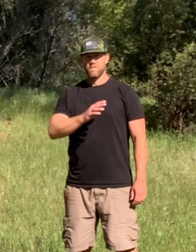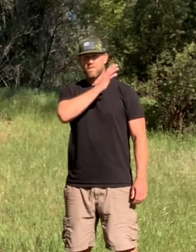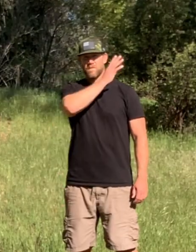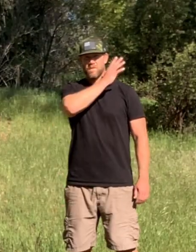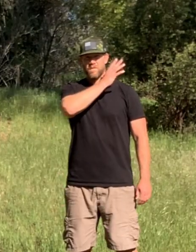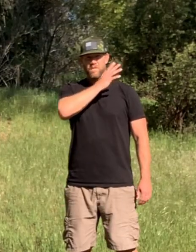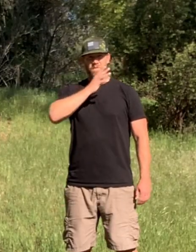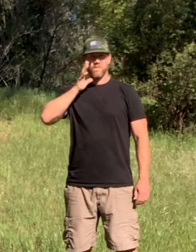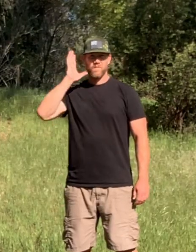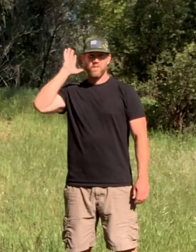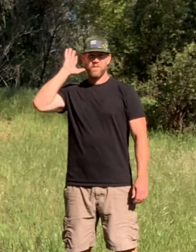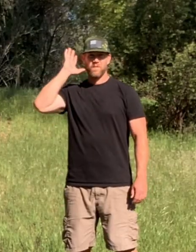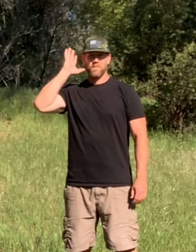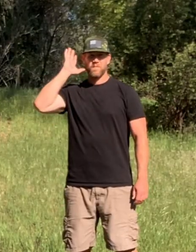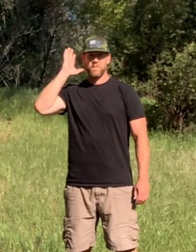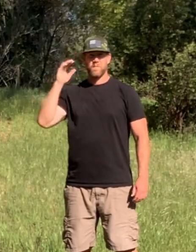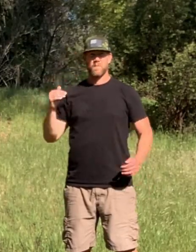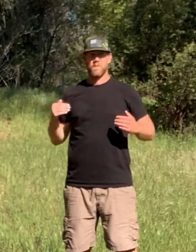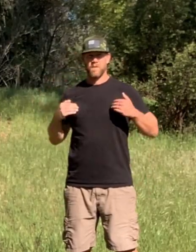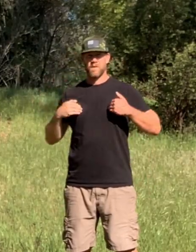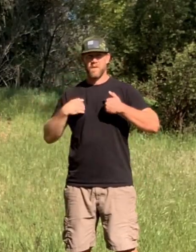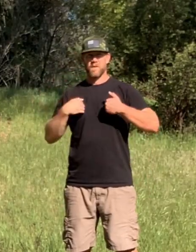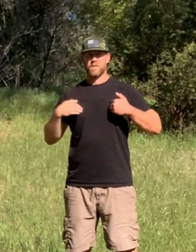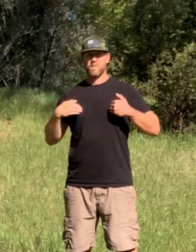Farm Animals